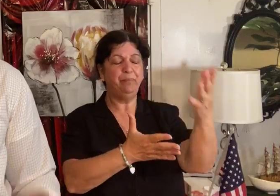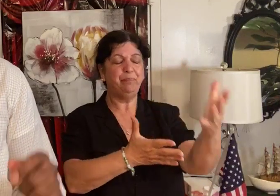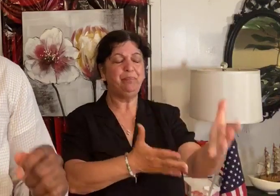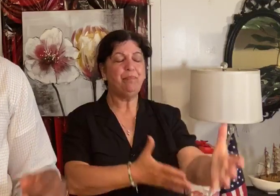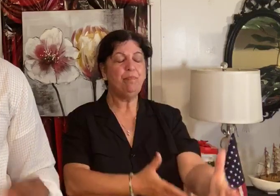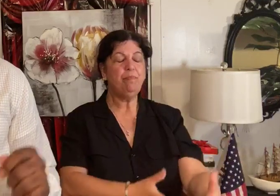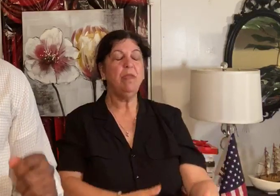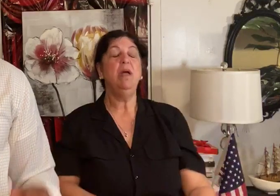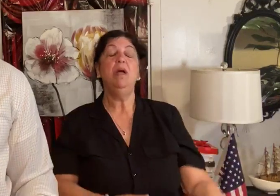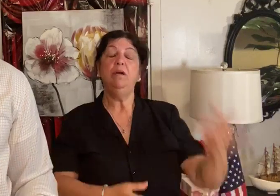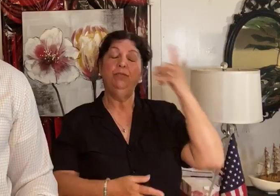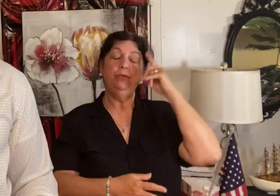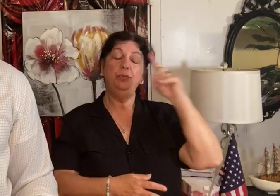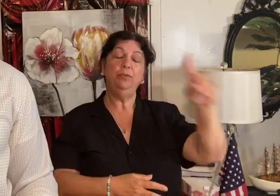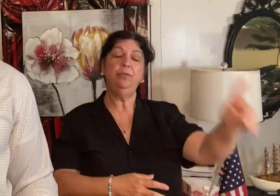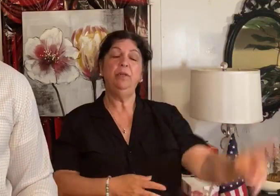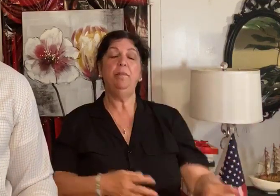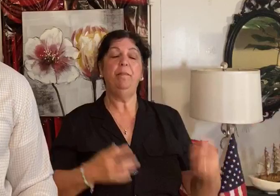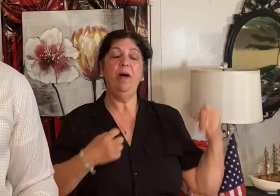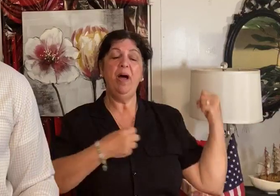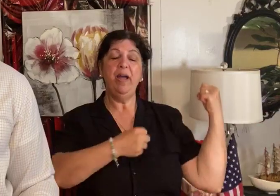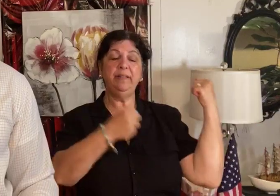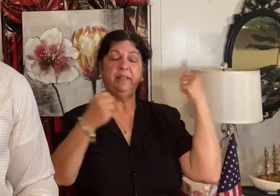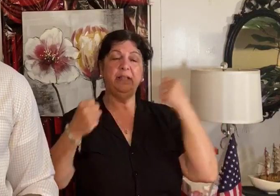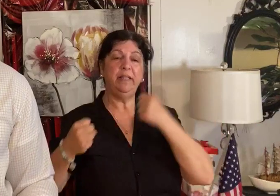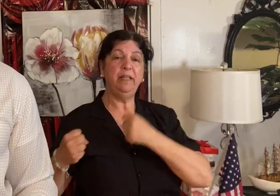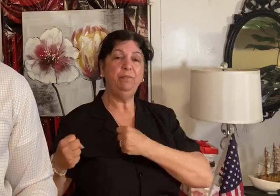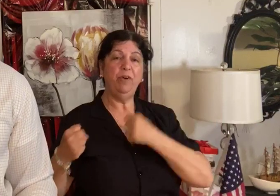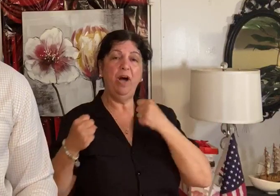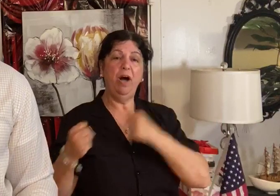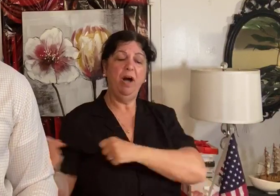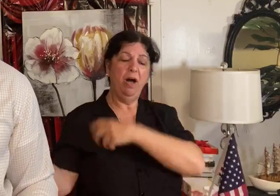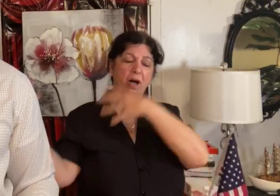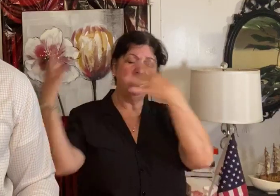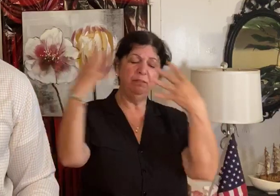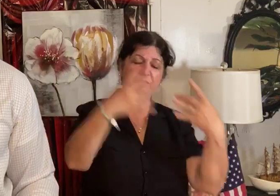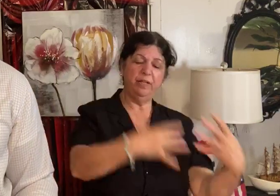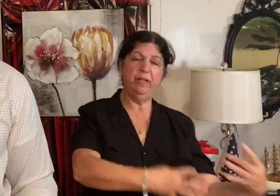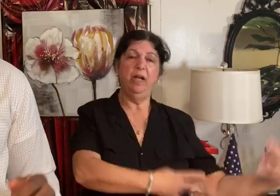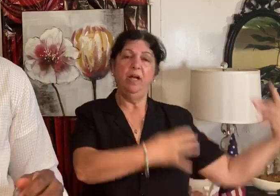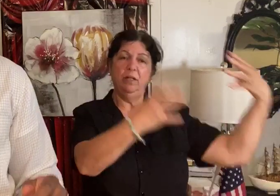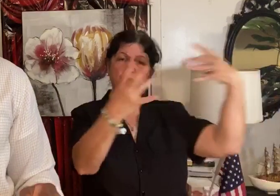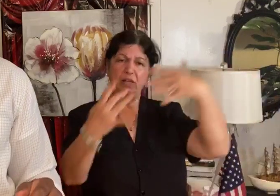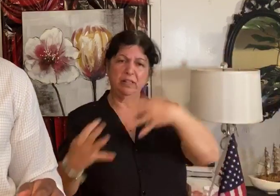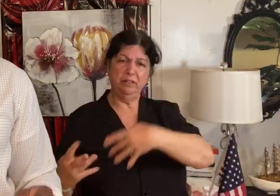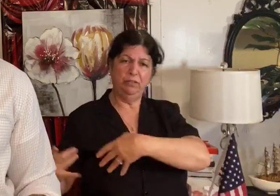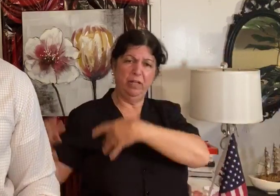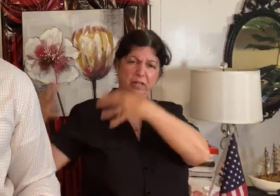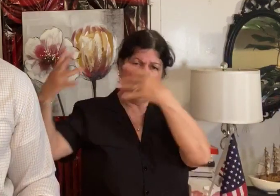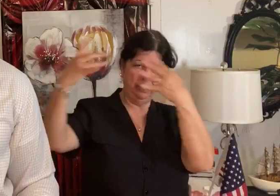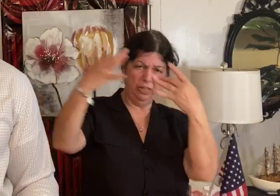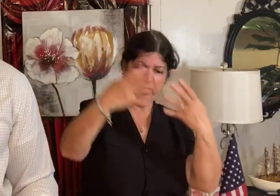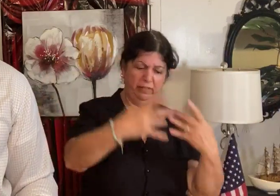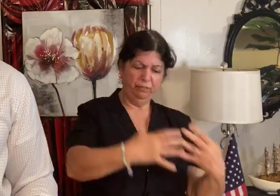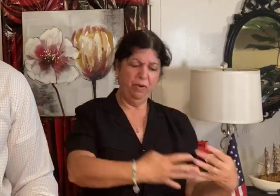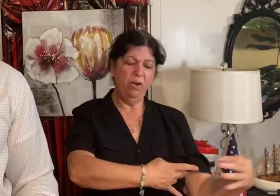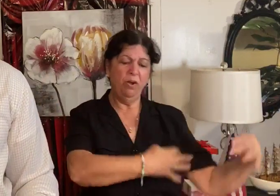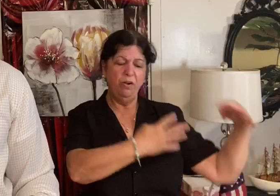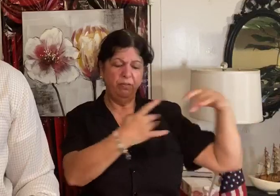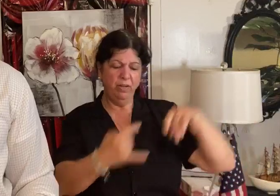obey. Forth to the mighty conflict, in this